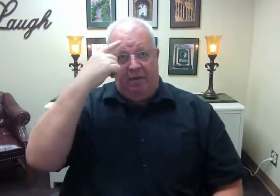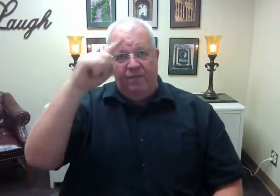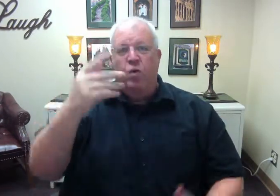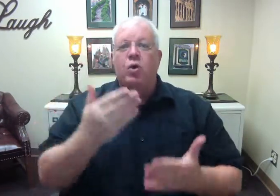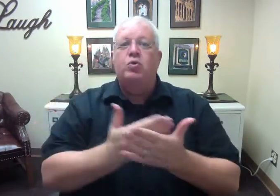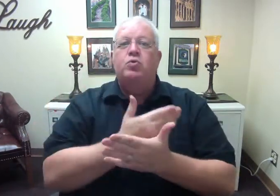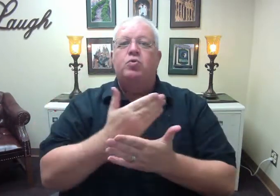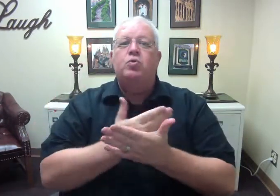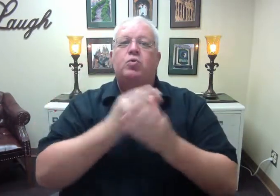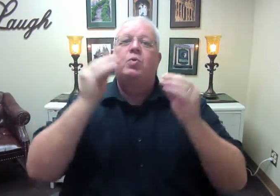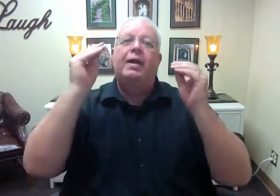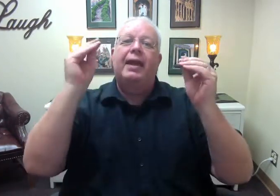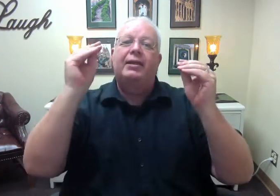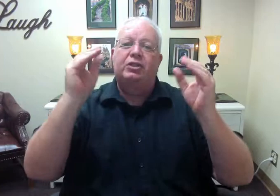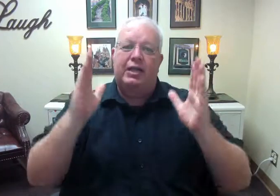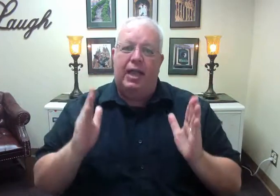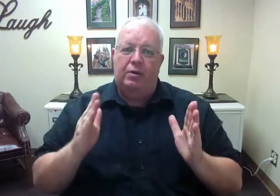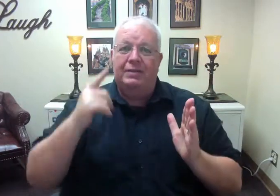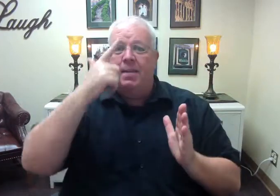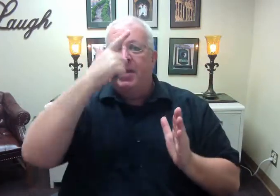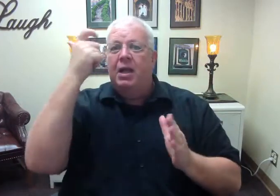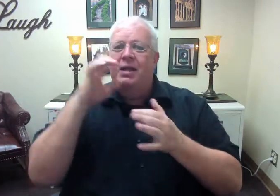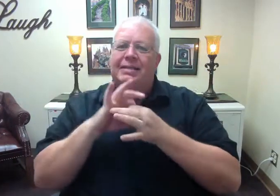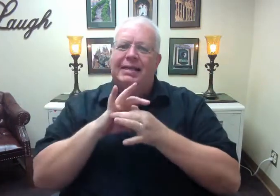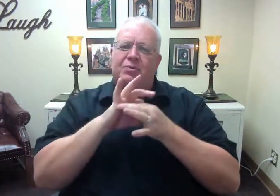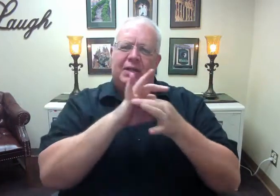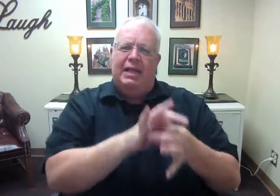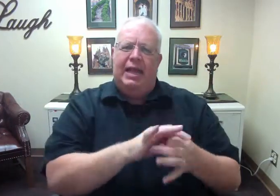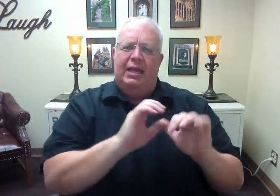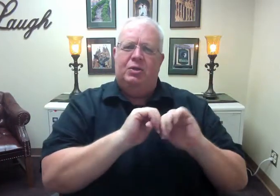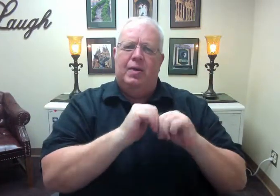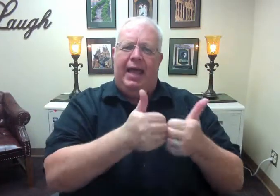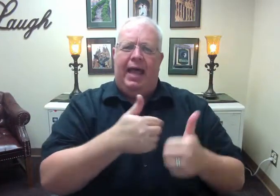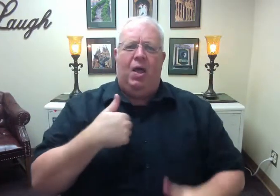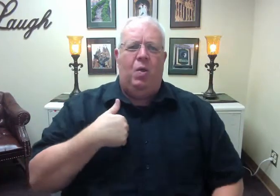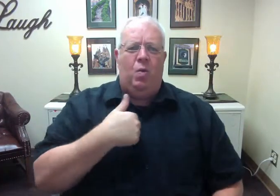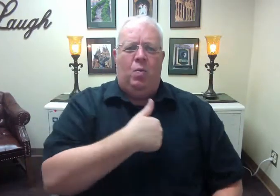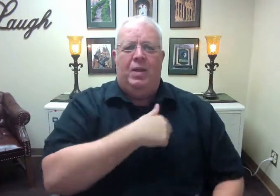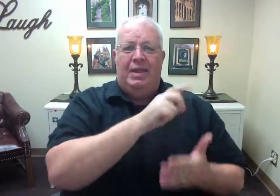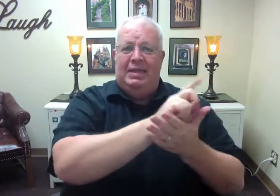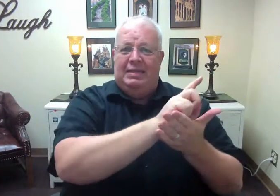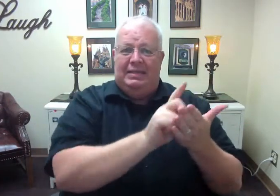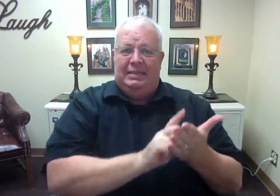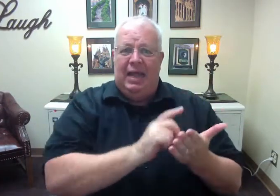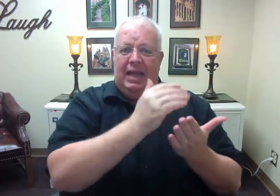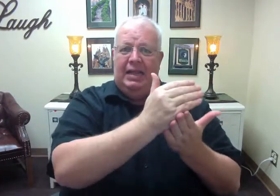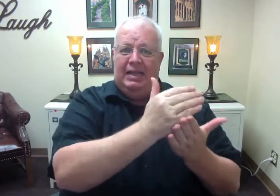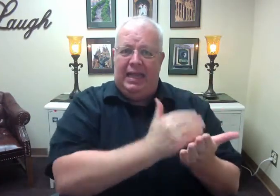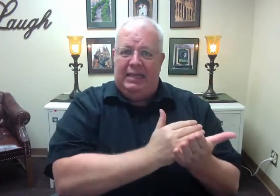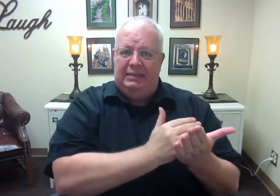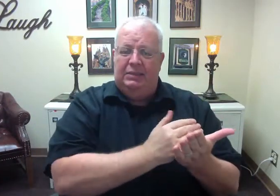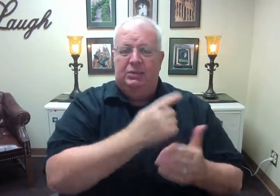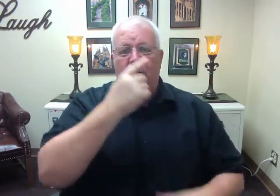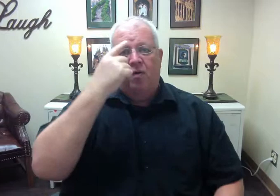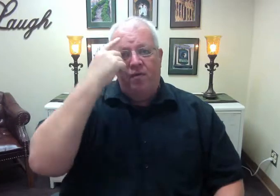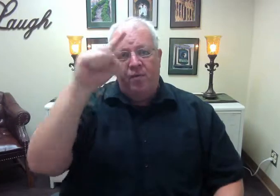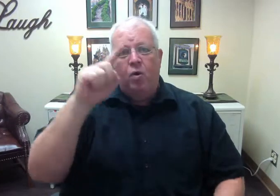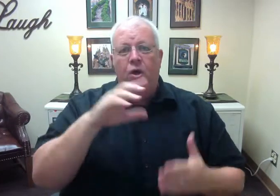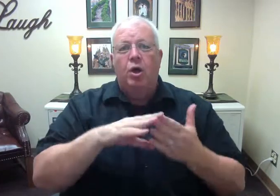to the way we design lessons for students. If our lessons are too